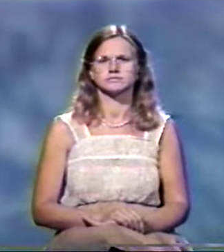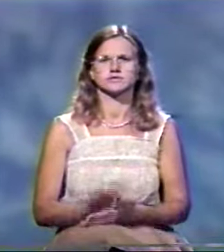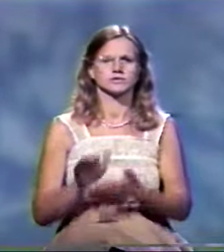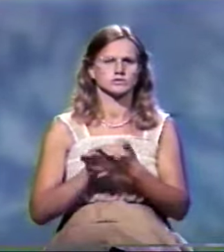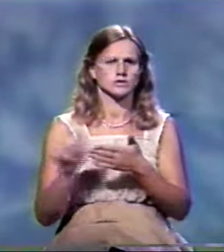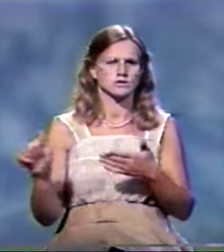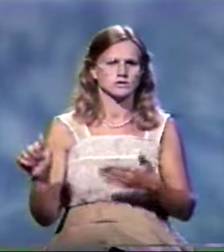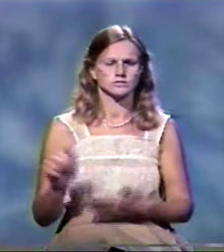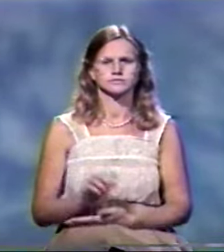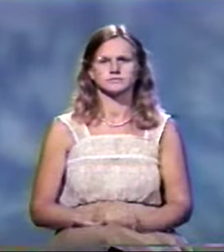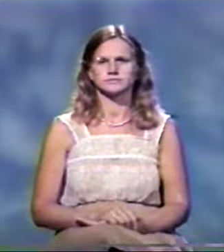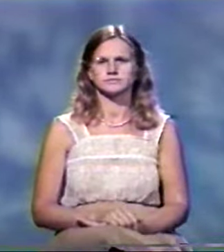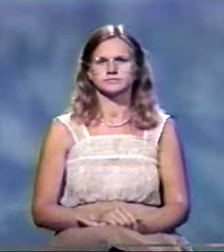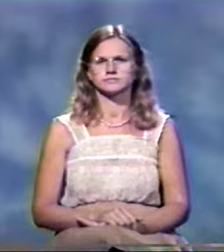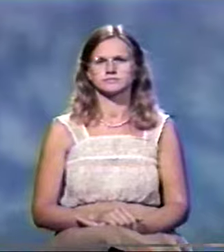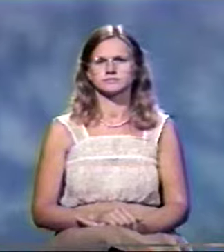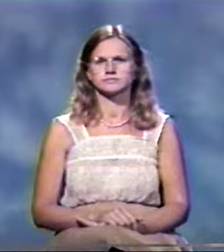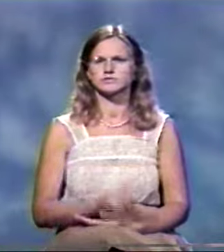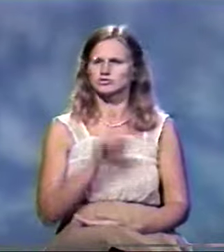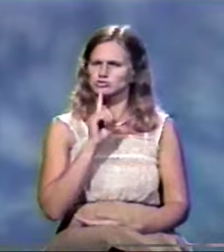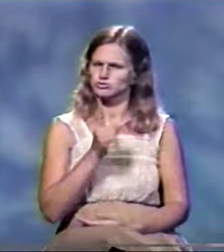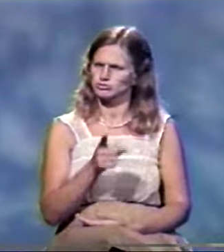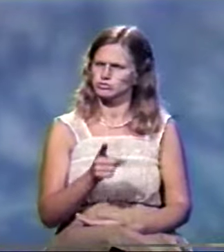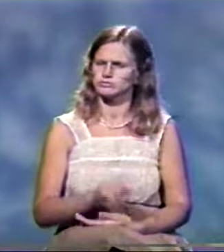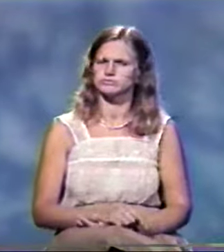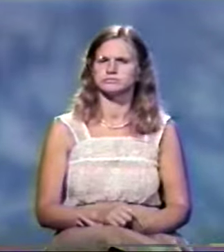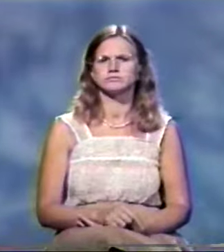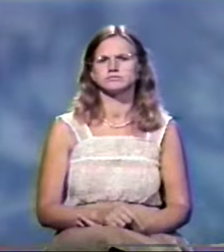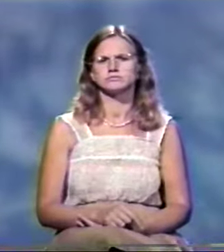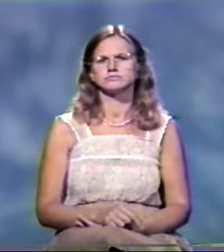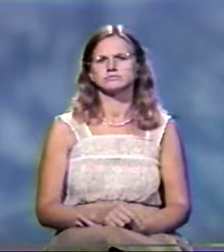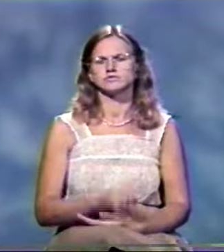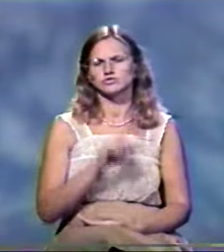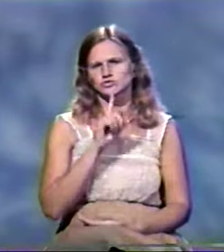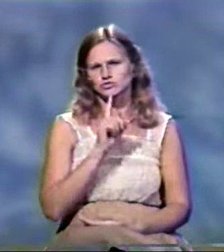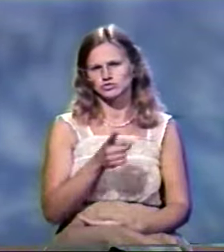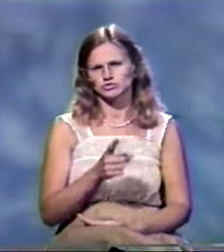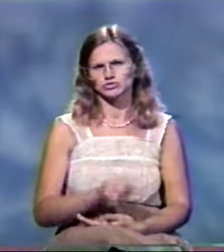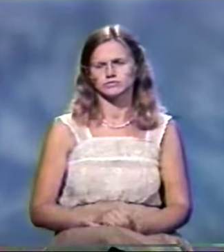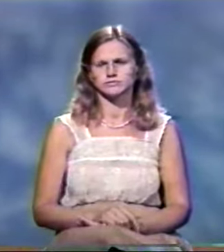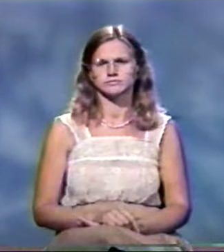Dollar. Sure. Sure.